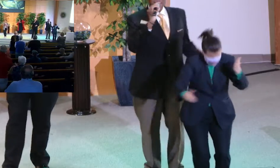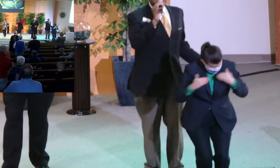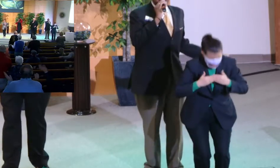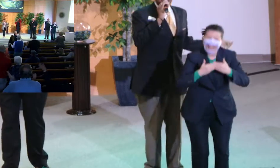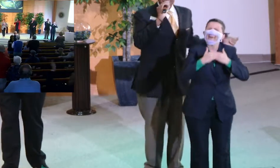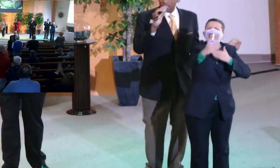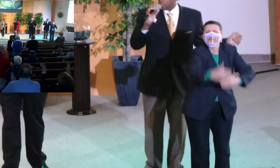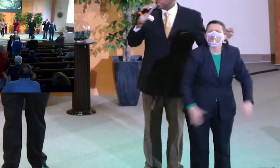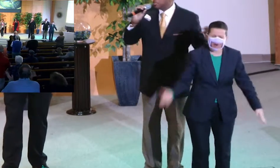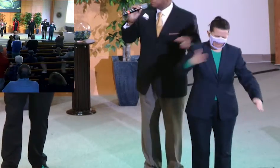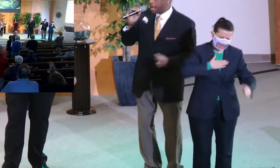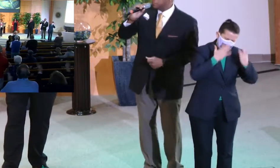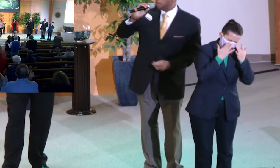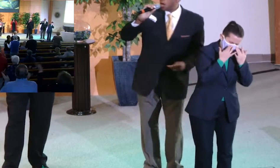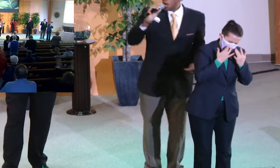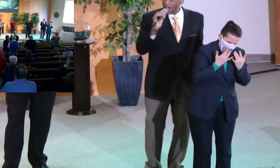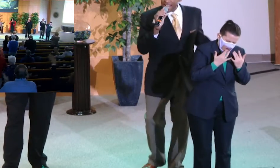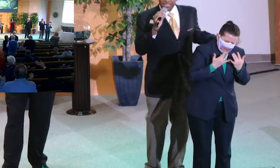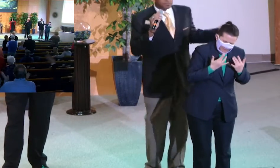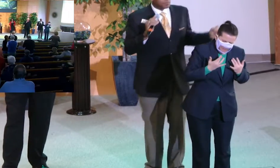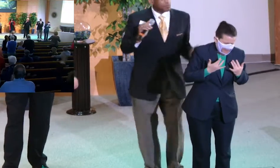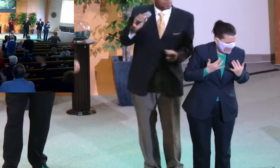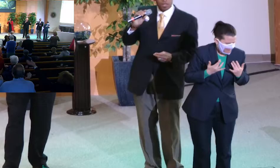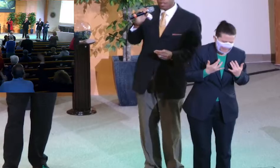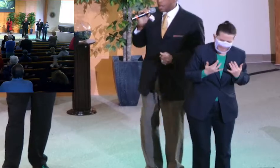over again. You turn my morning